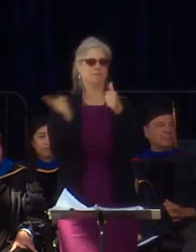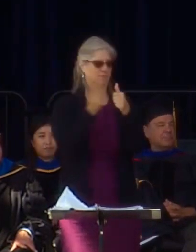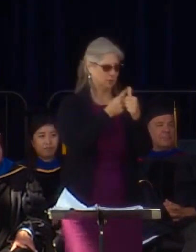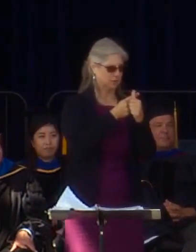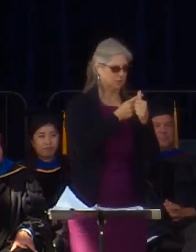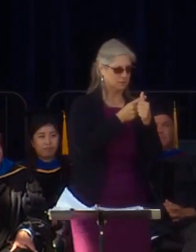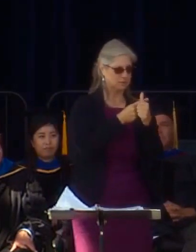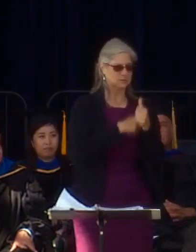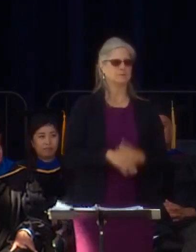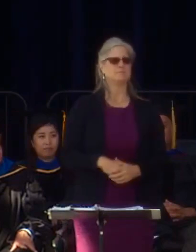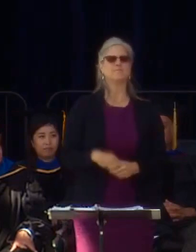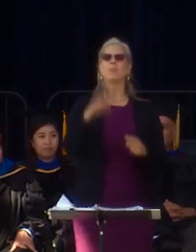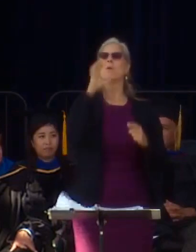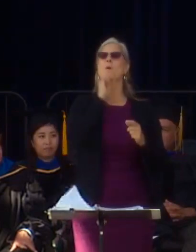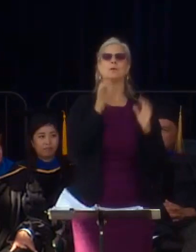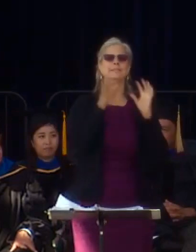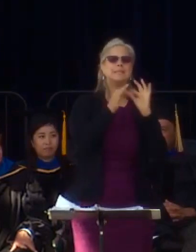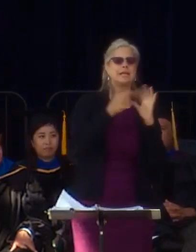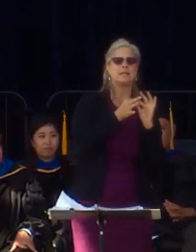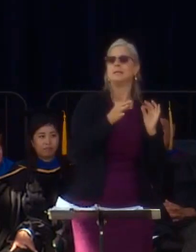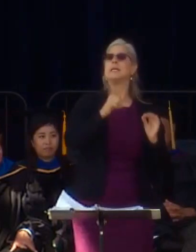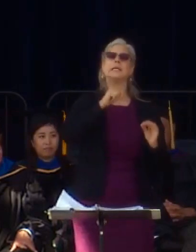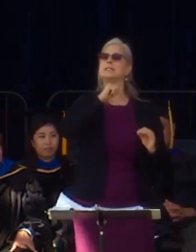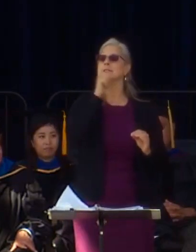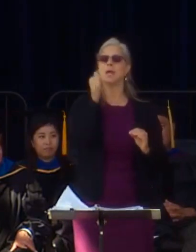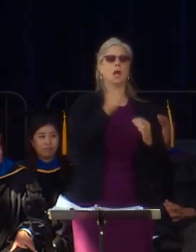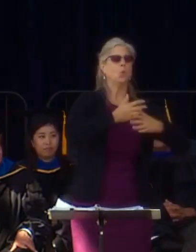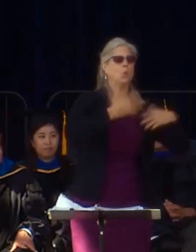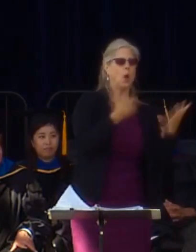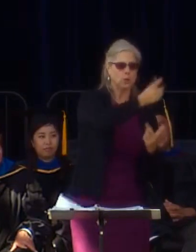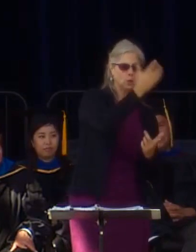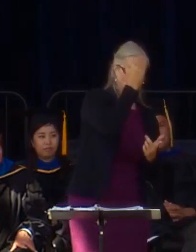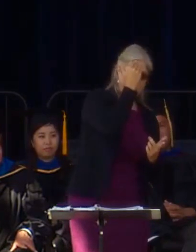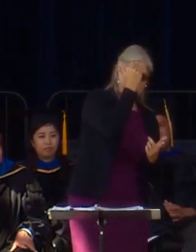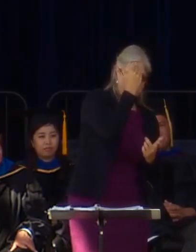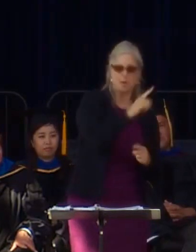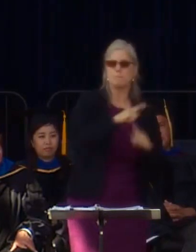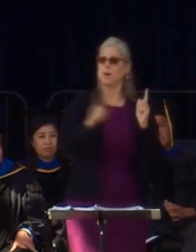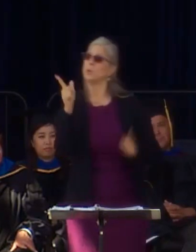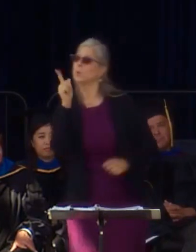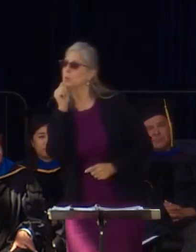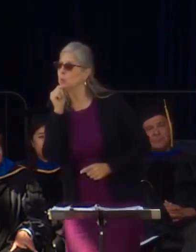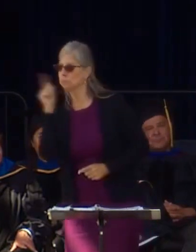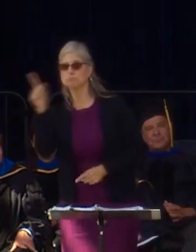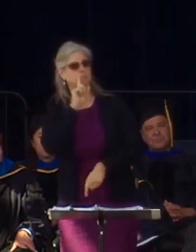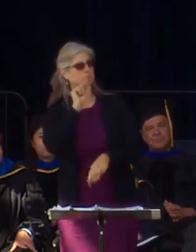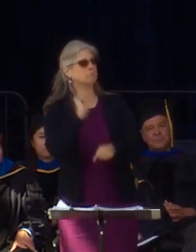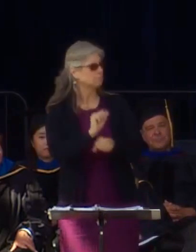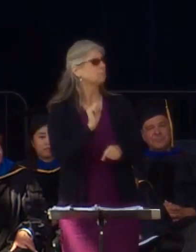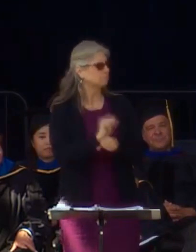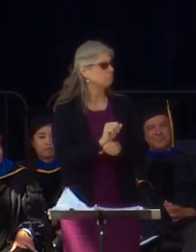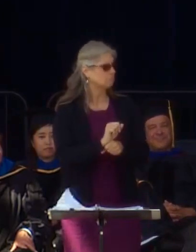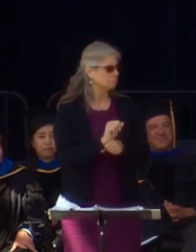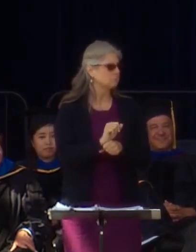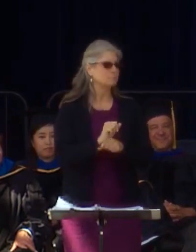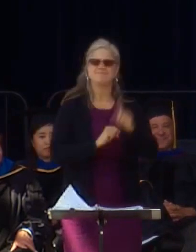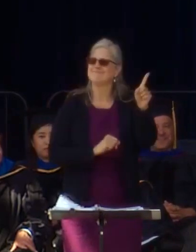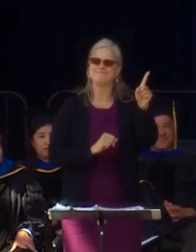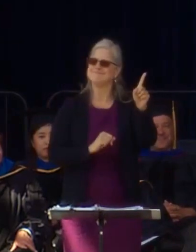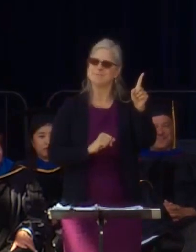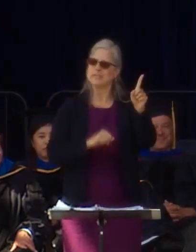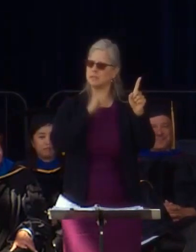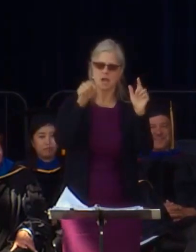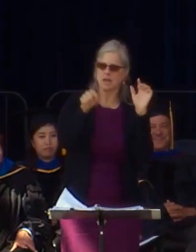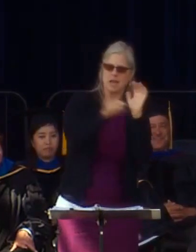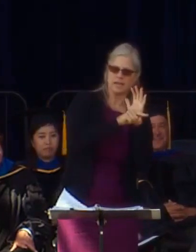First, that old saying, it's not what you know, it's who you know, is true. But not in